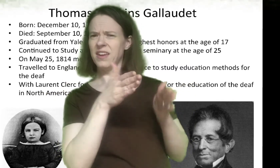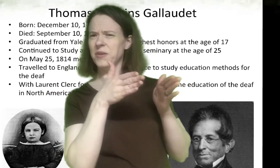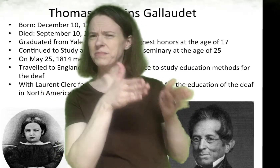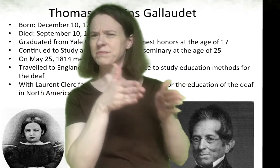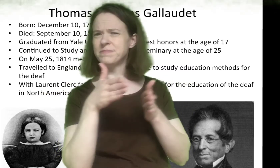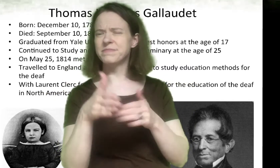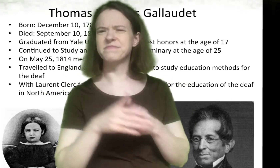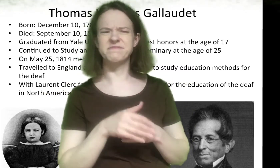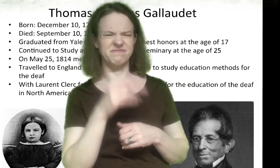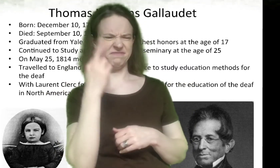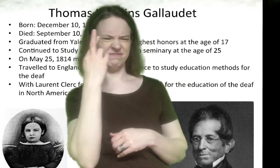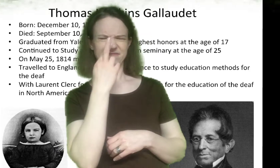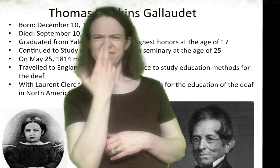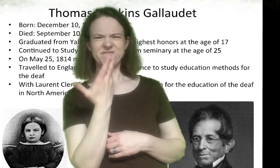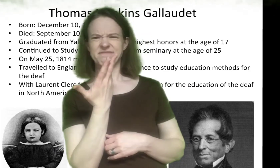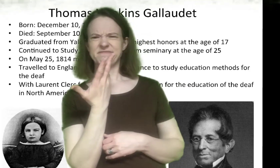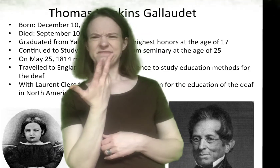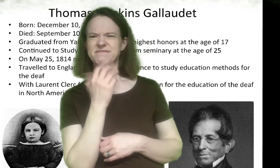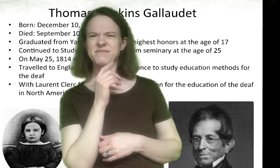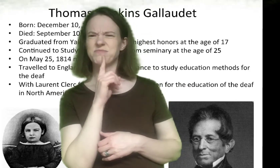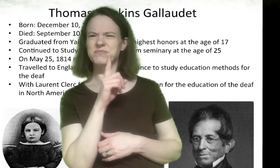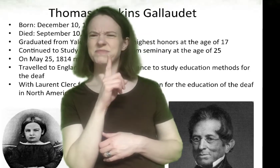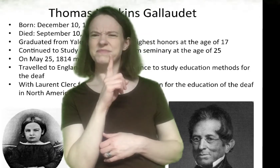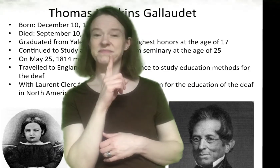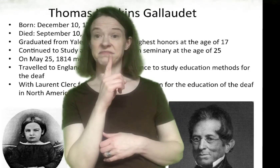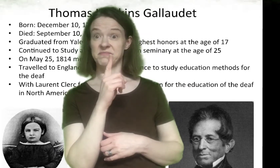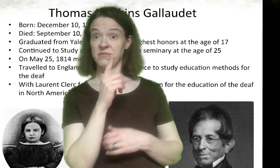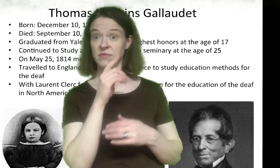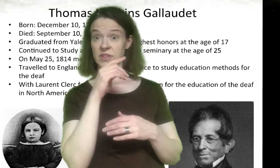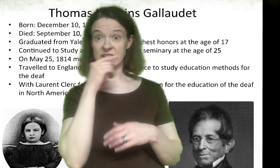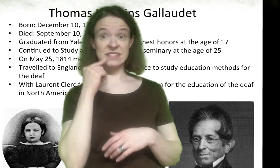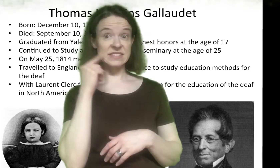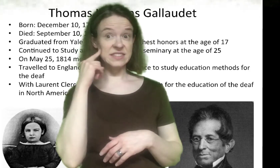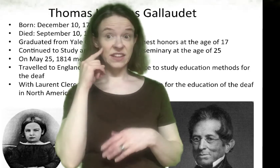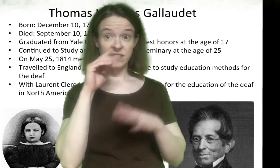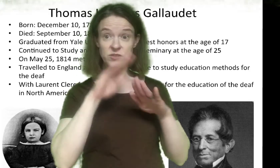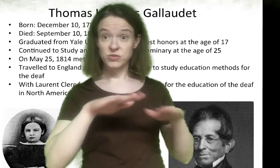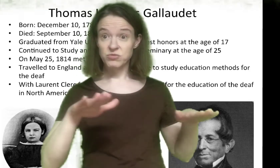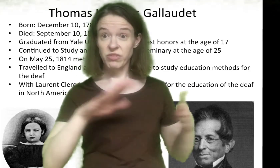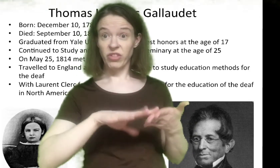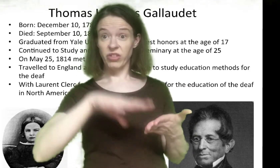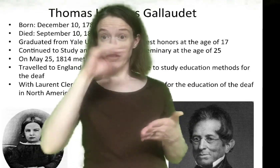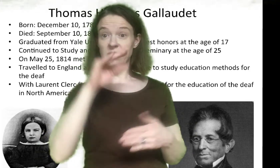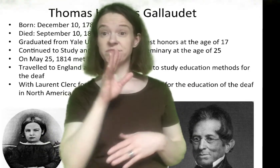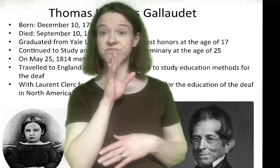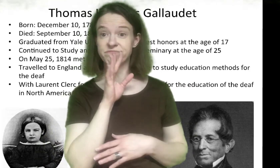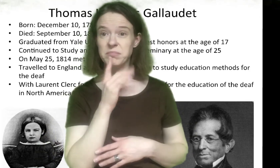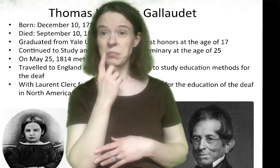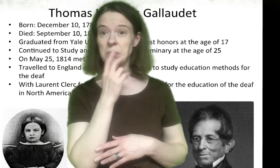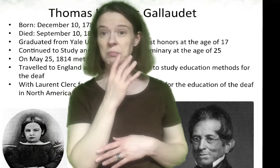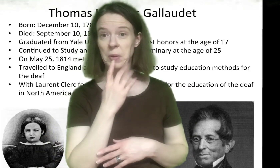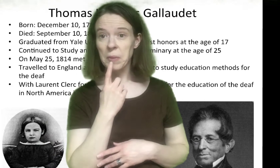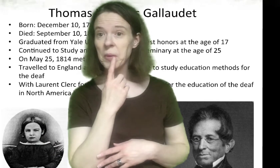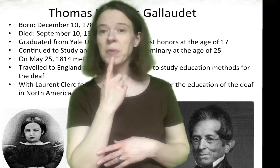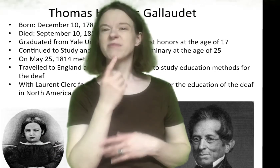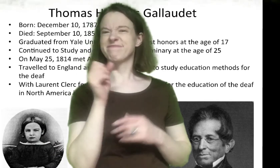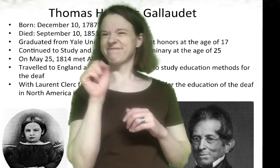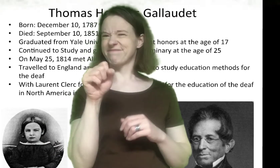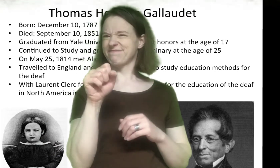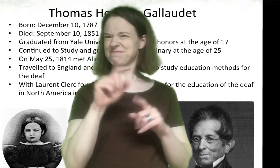When he studied their methods, he realized that even though the deaf children were learning to speak and